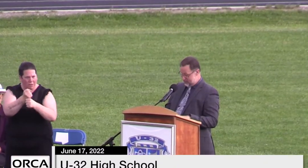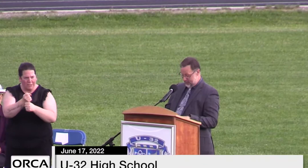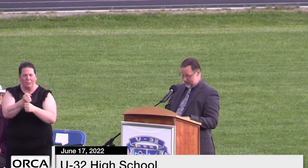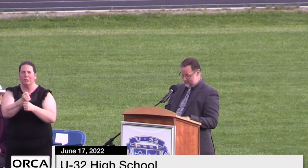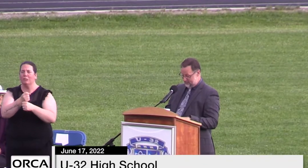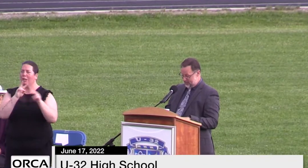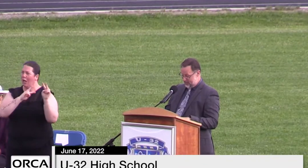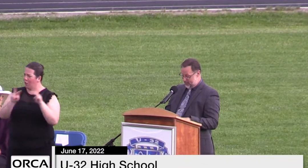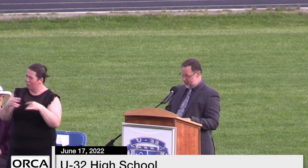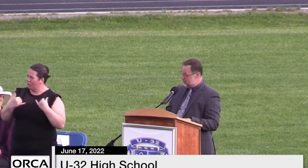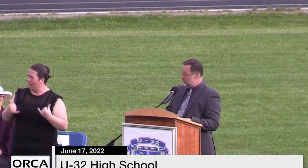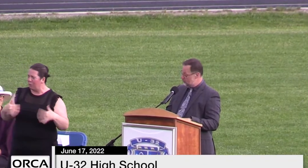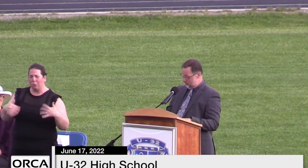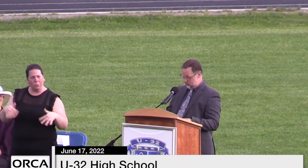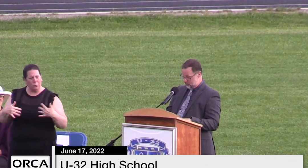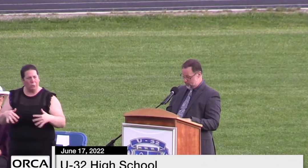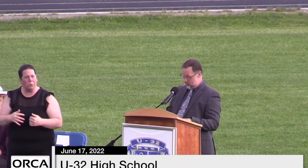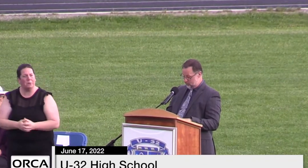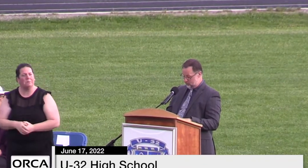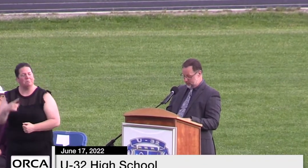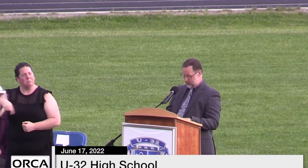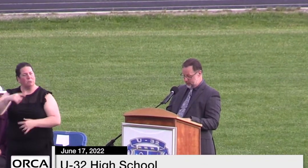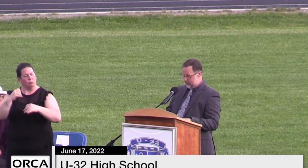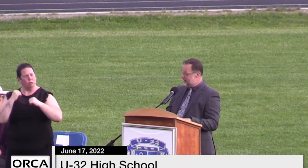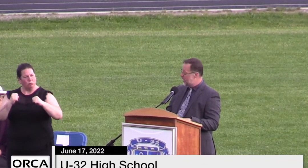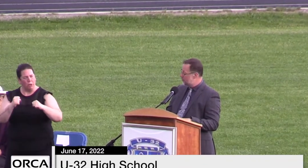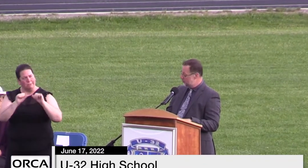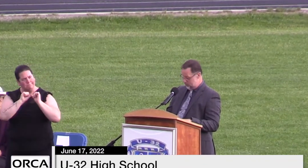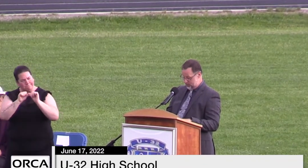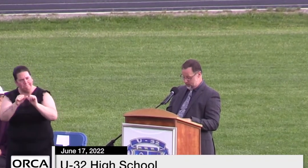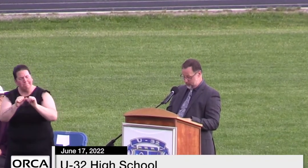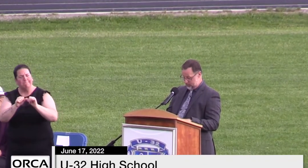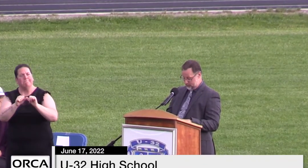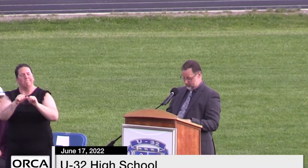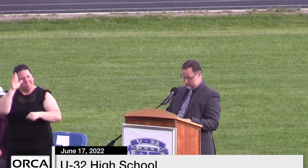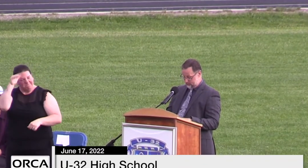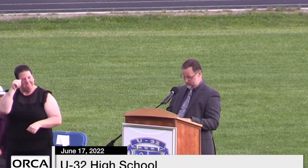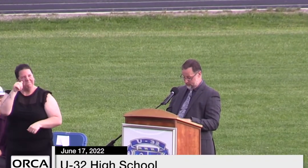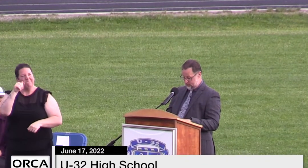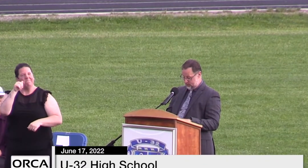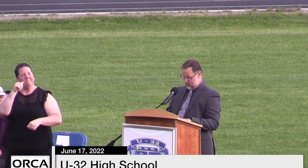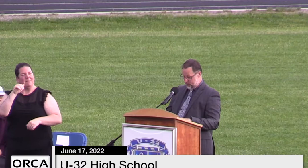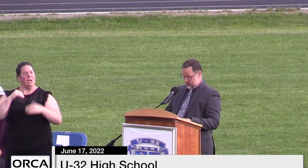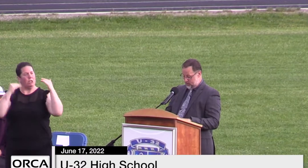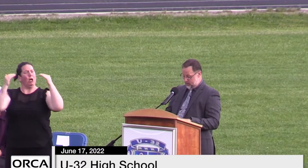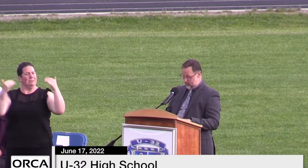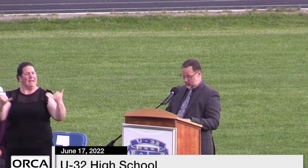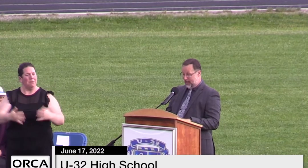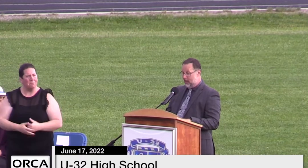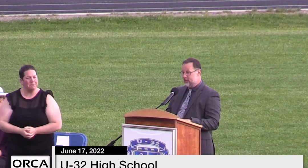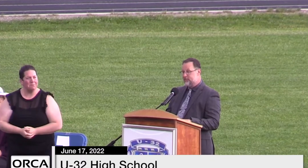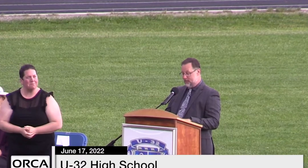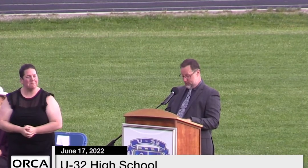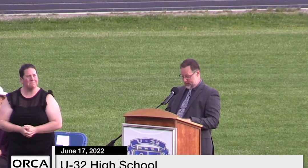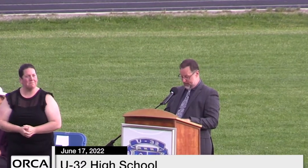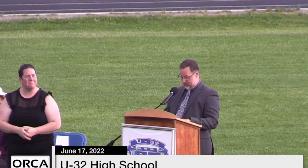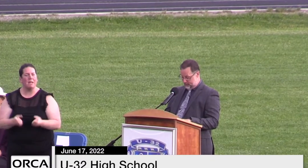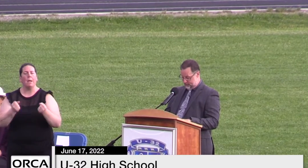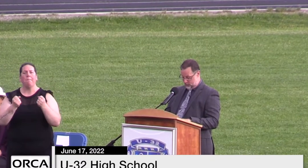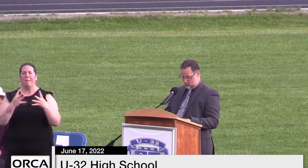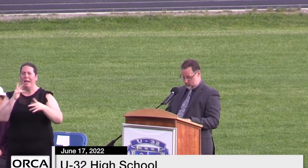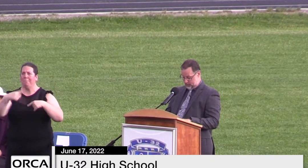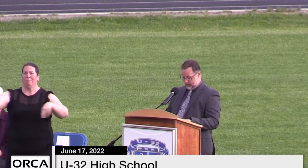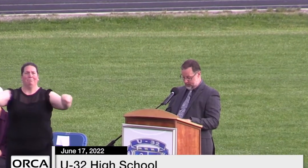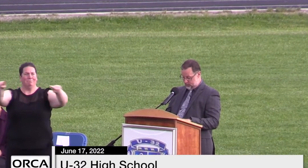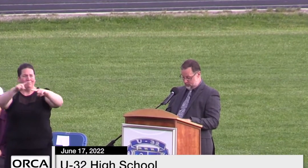look at you today, I see a group of strong, resilient, and capable young adults. There are countless people to thank